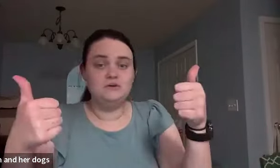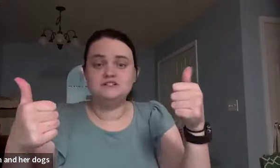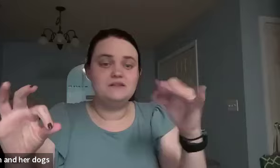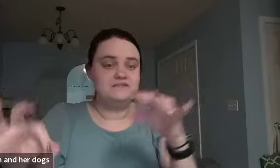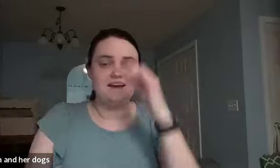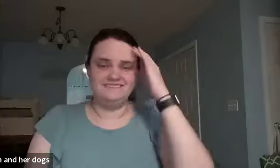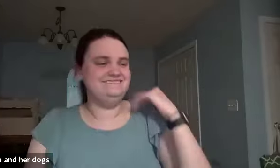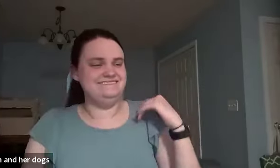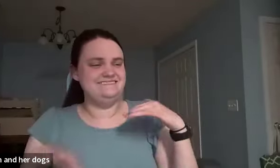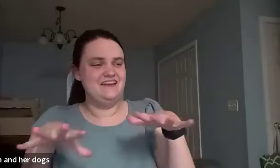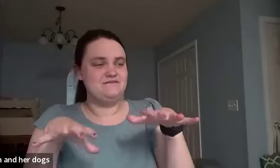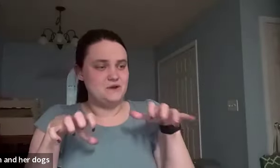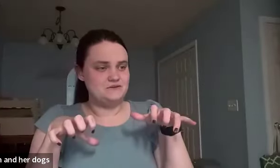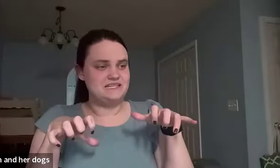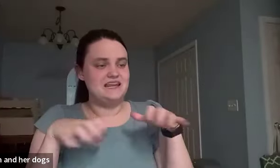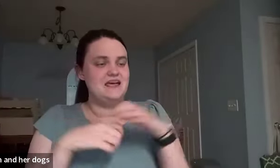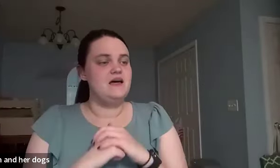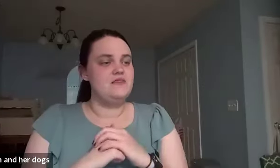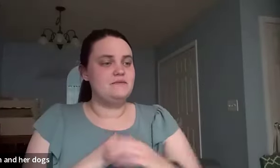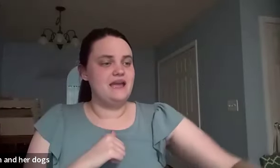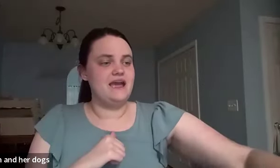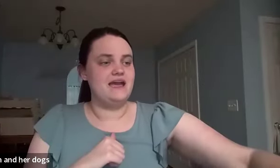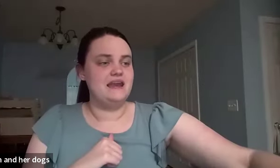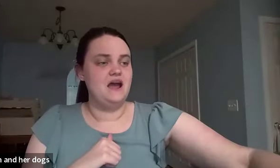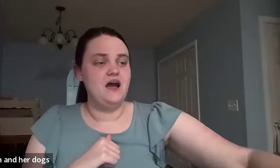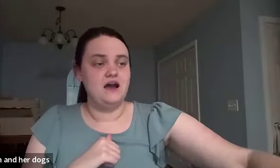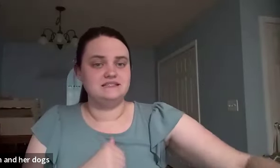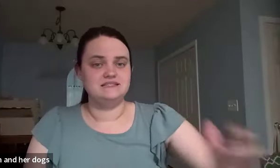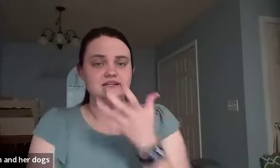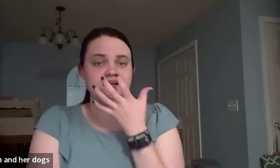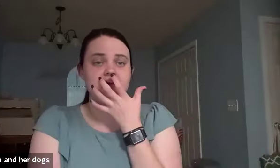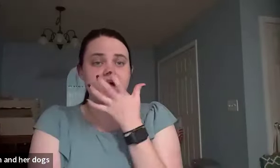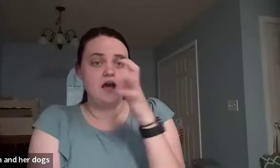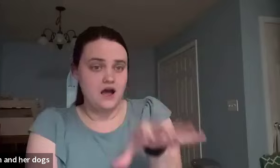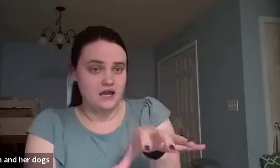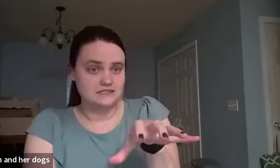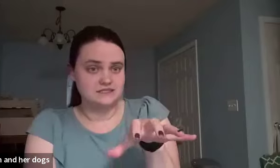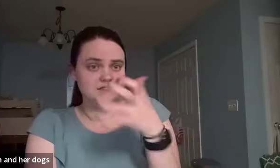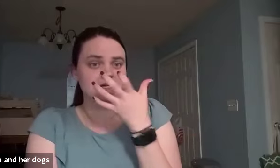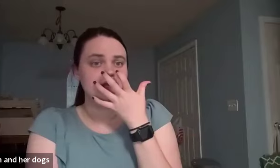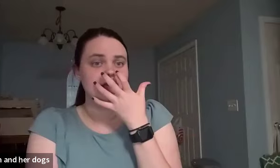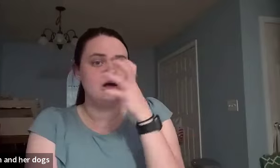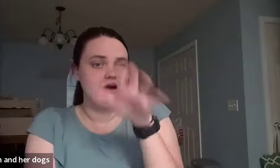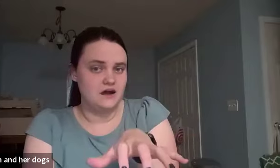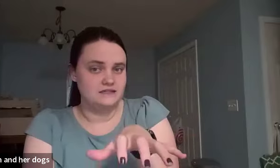You are totally fine. Frozen. Then we had hot, hot,